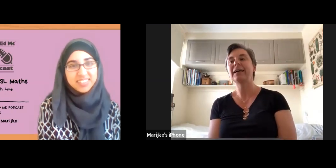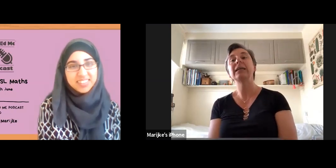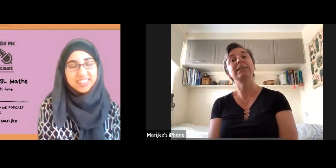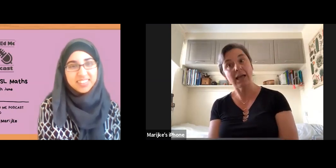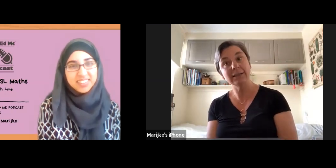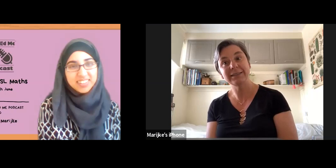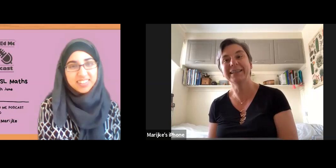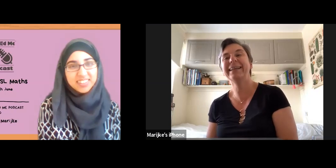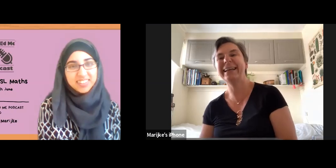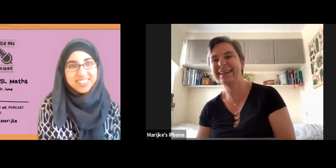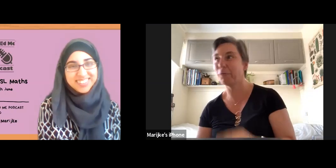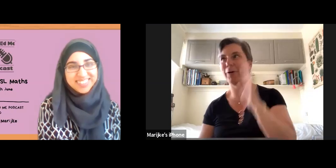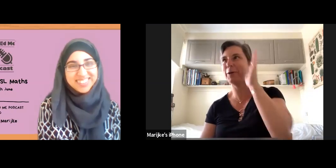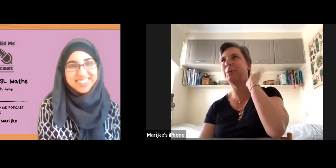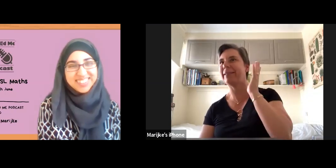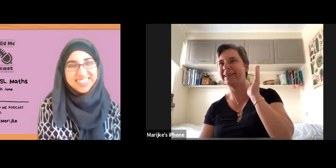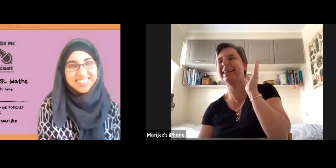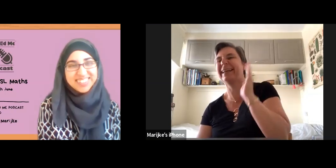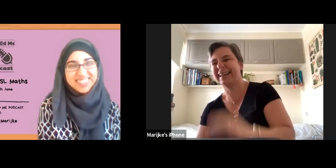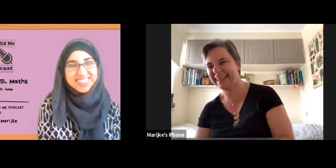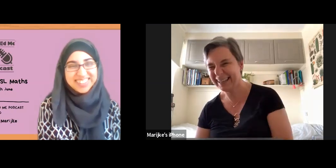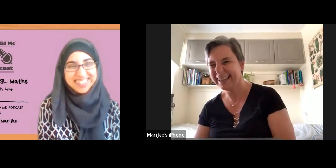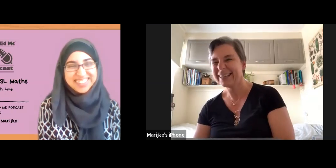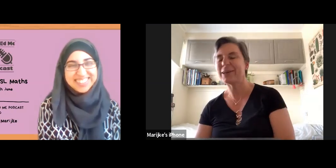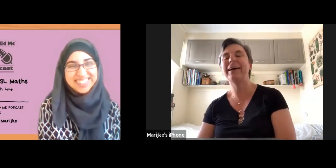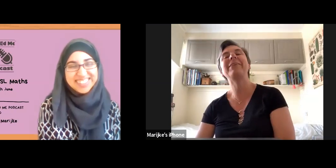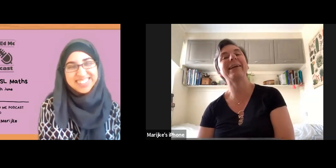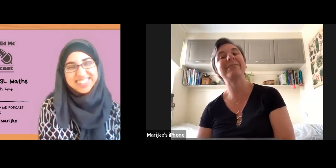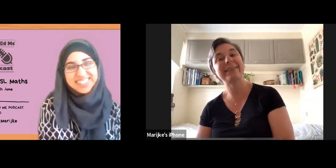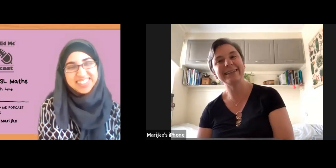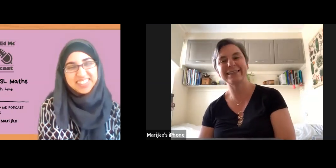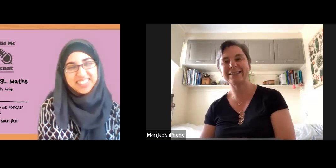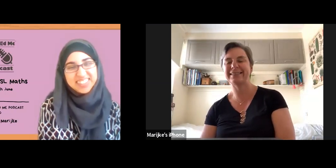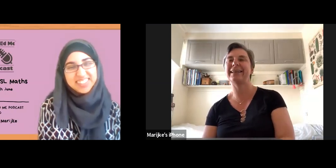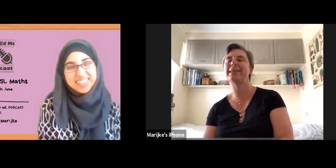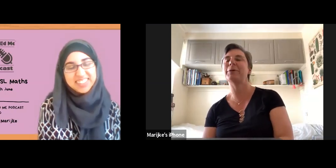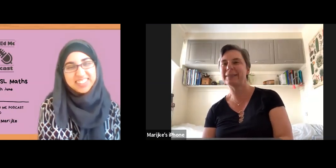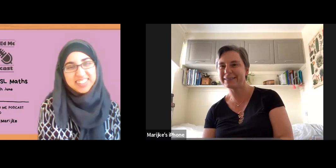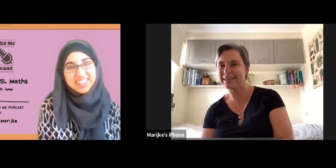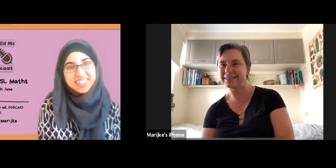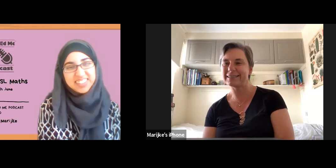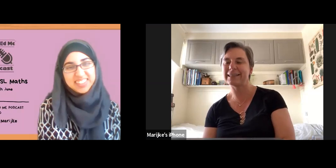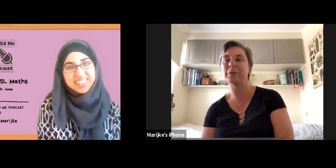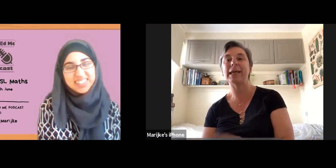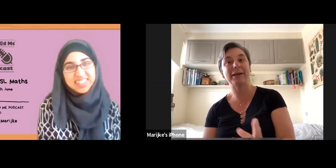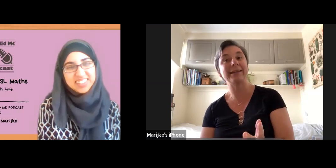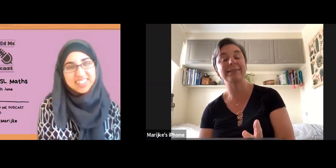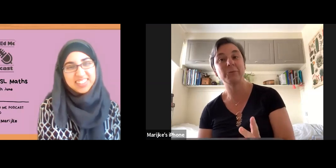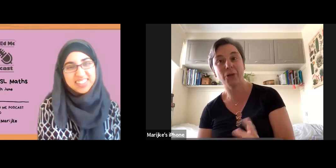did science. What a rebellion. I became a scientist. I did biomedical sciences, and I became a cancer